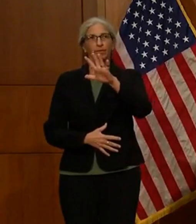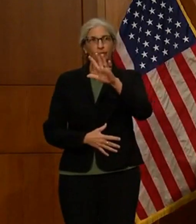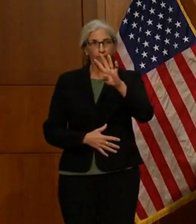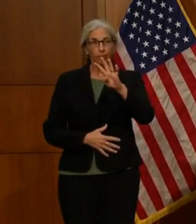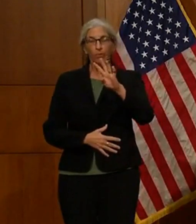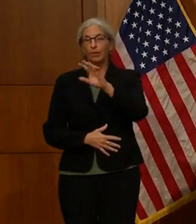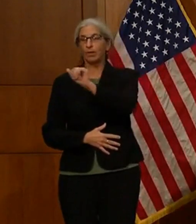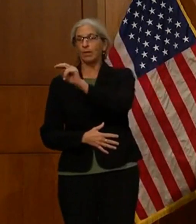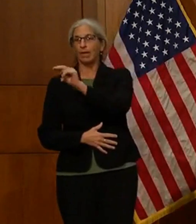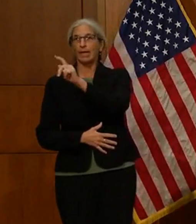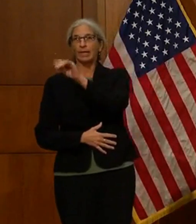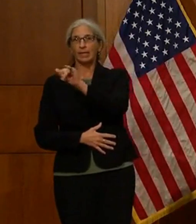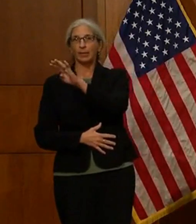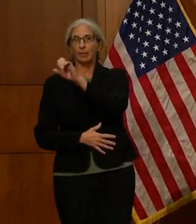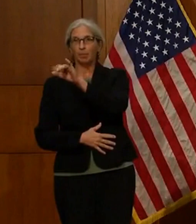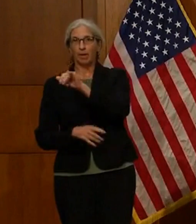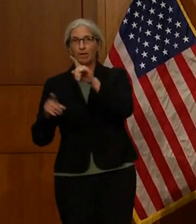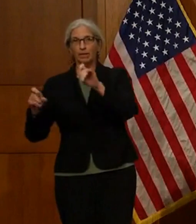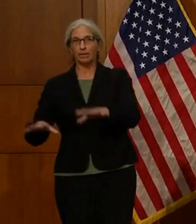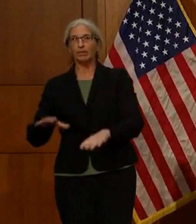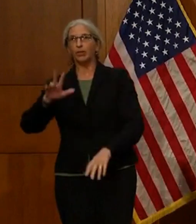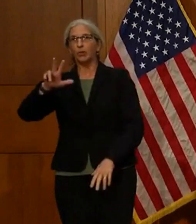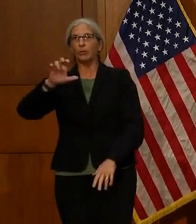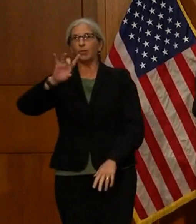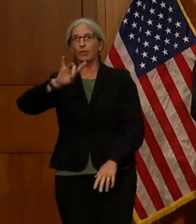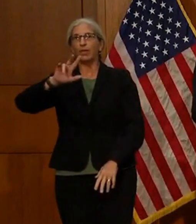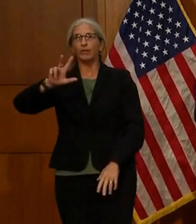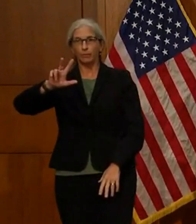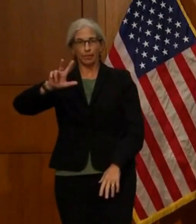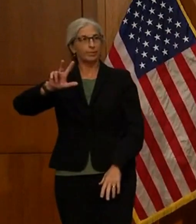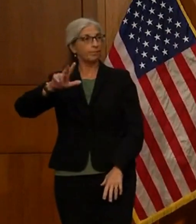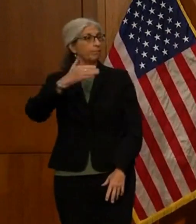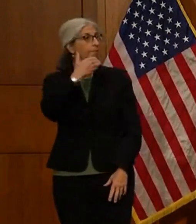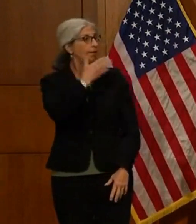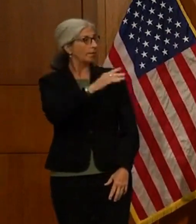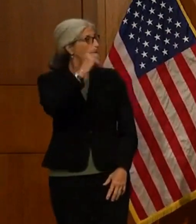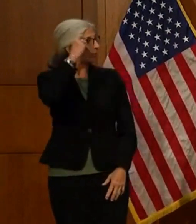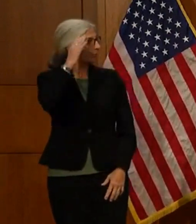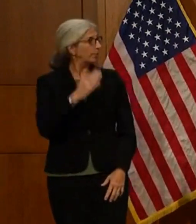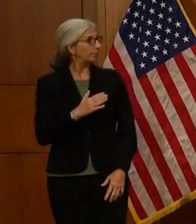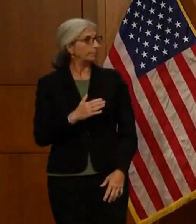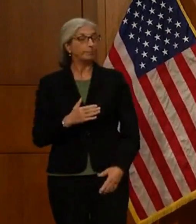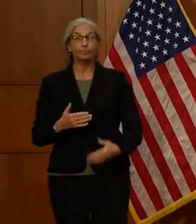at 383. Thank you, Governor. Thanks, Dr. Oliver.